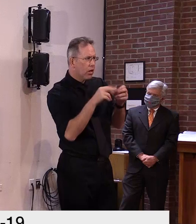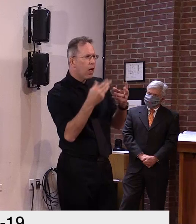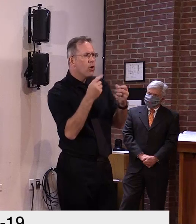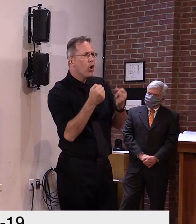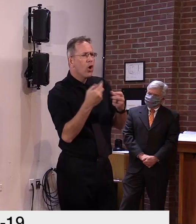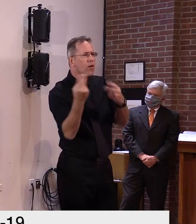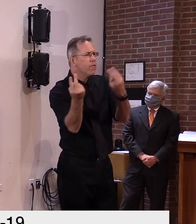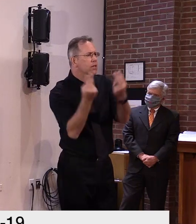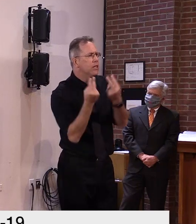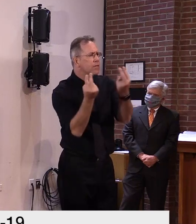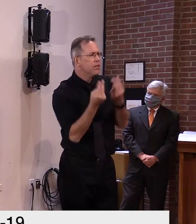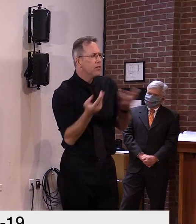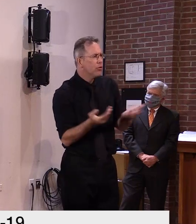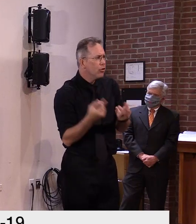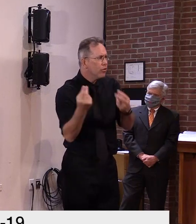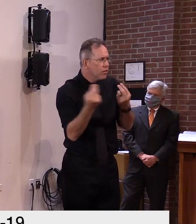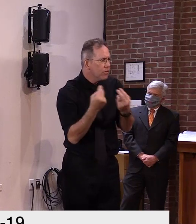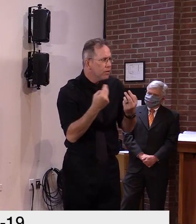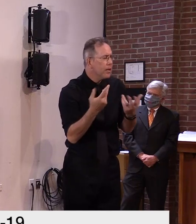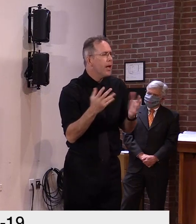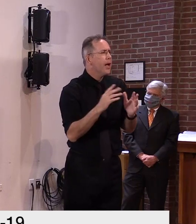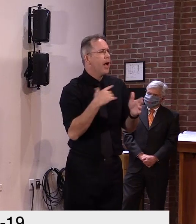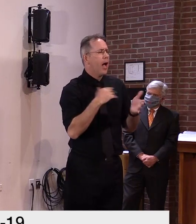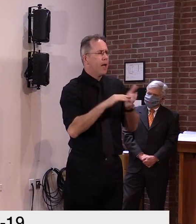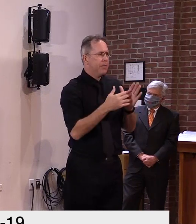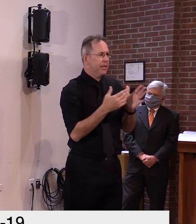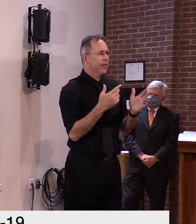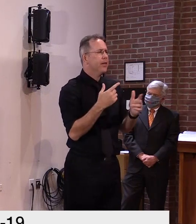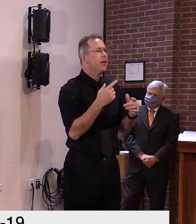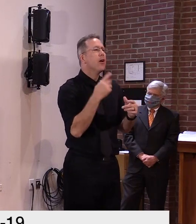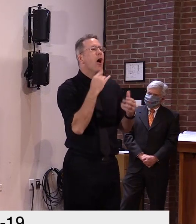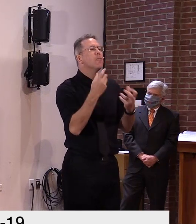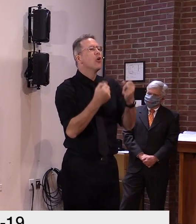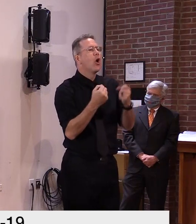who's not, just kind of a relationship as to where we were a